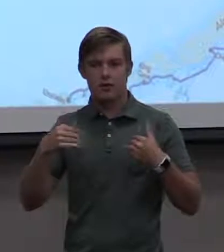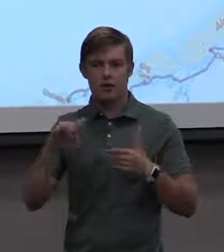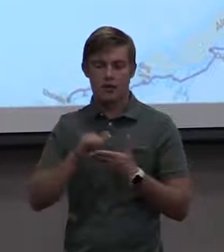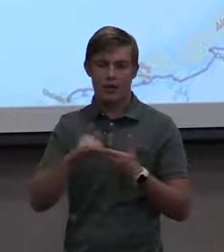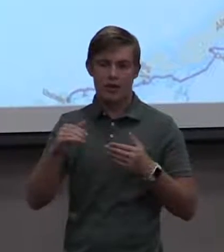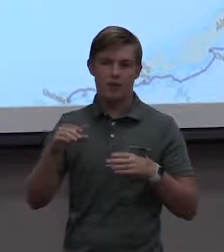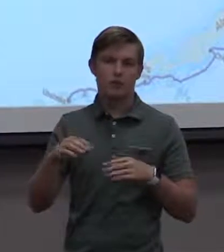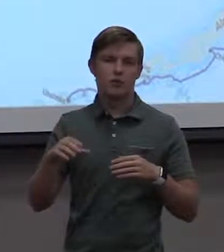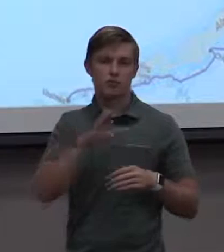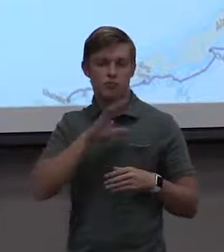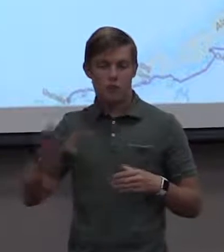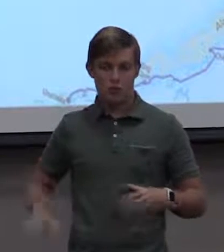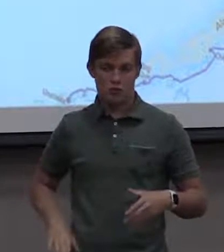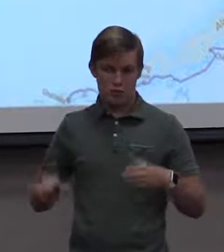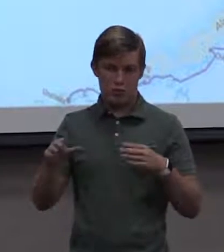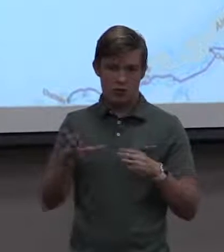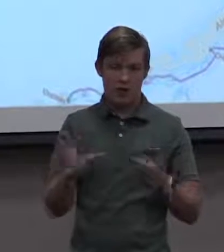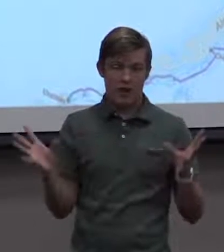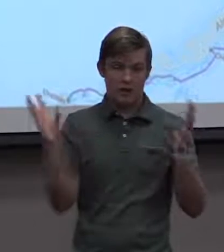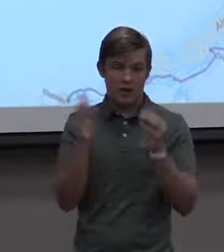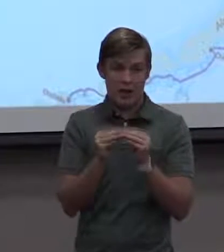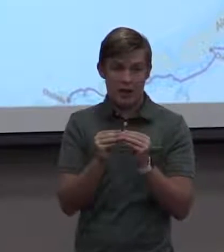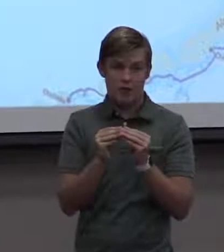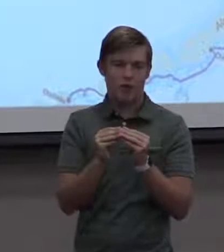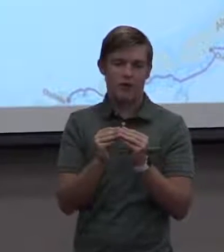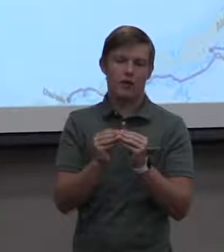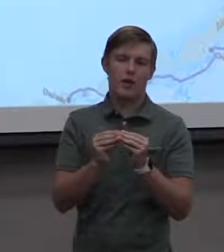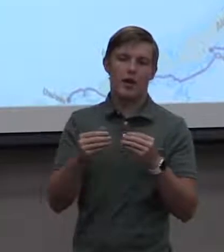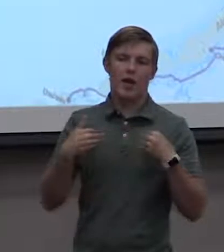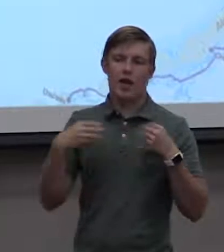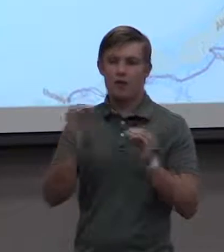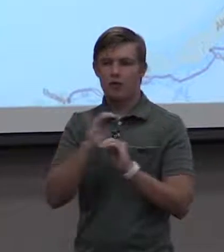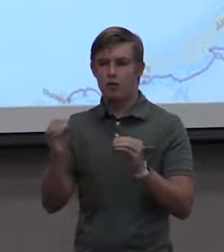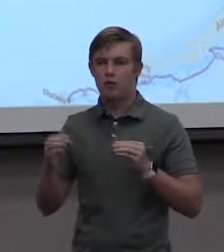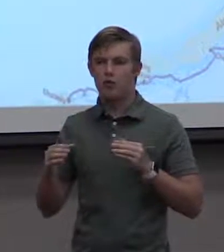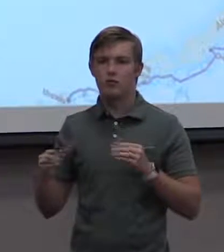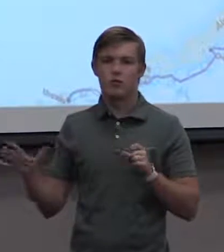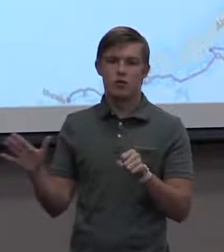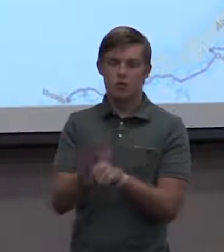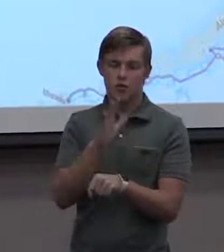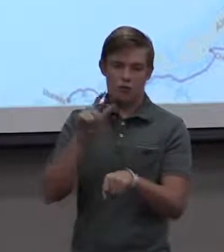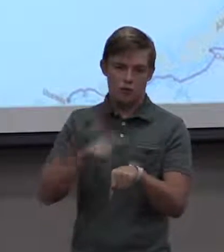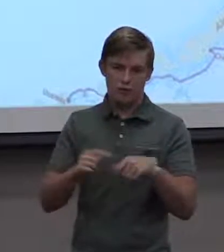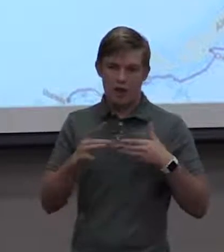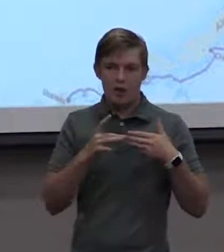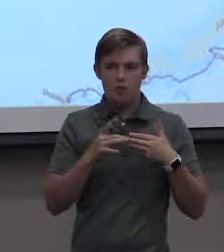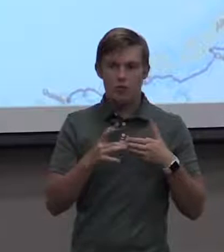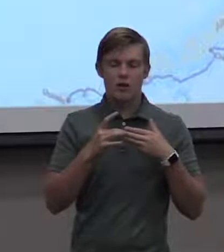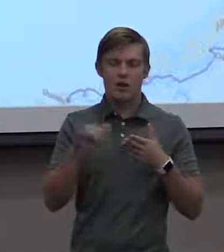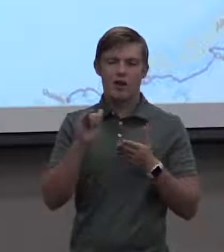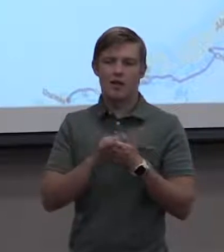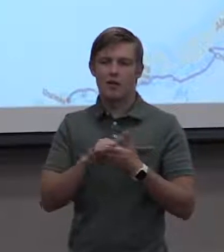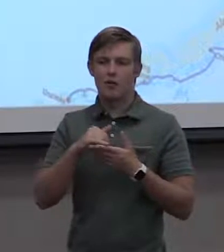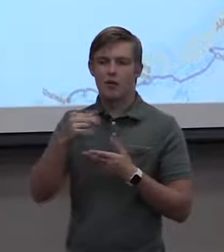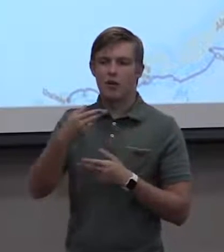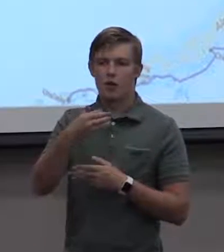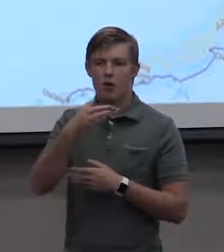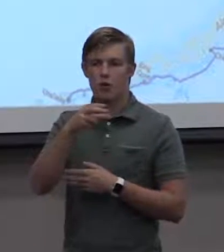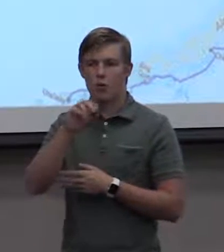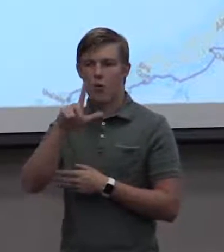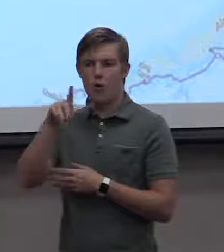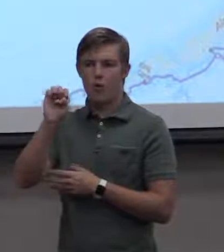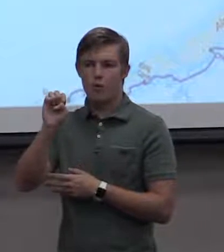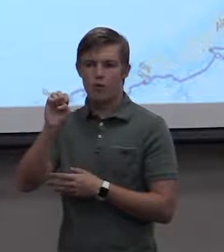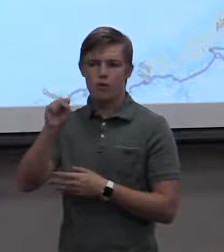gathering together. They have a building, but they have no full-time leadership. And that's one of the holes in the wall, if you will,